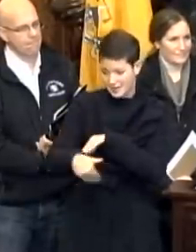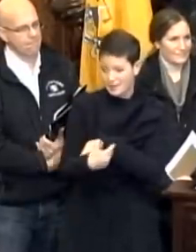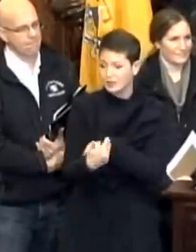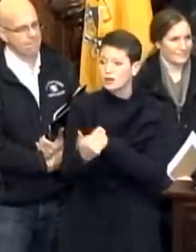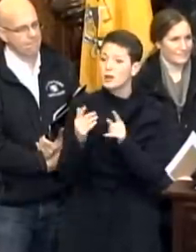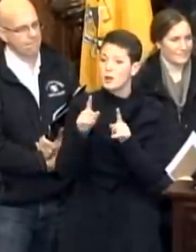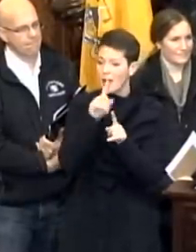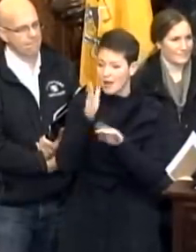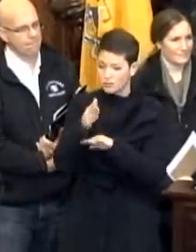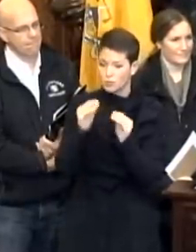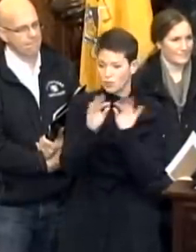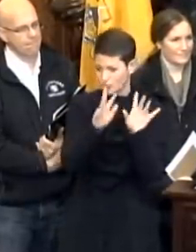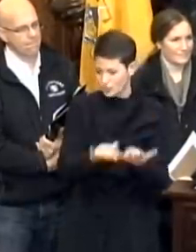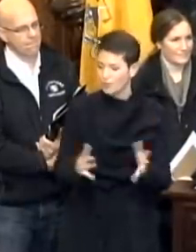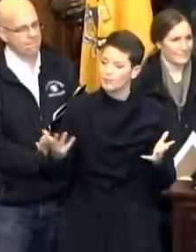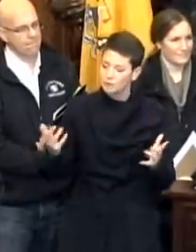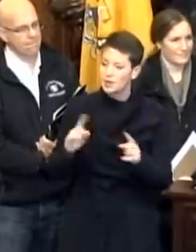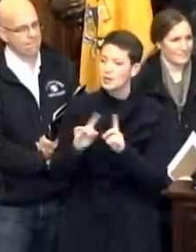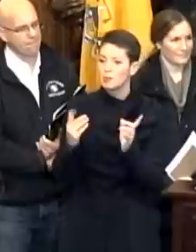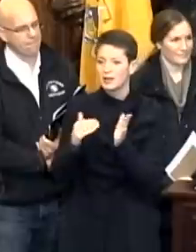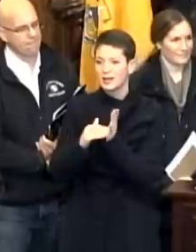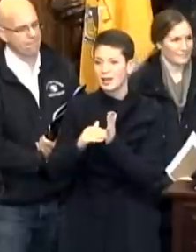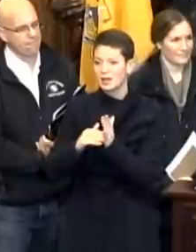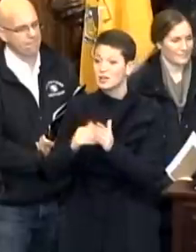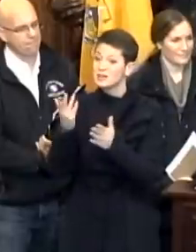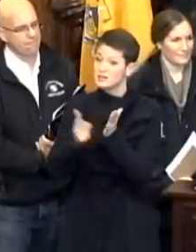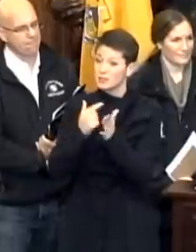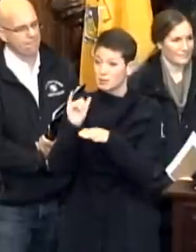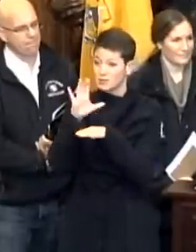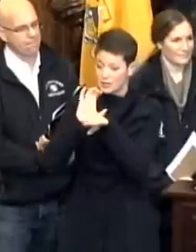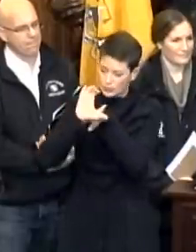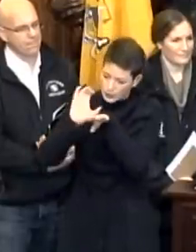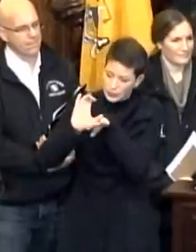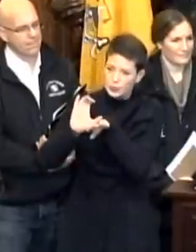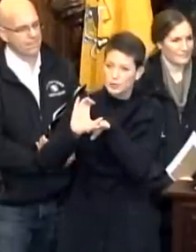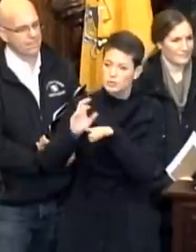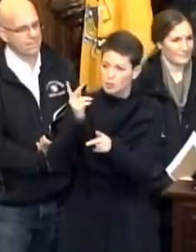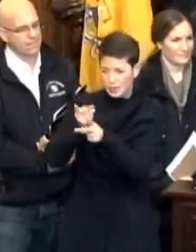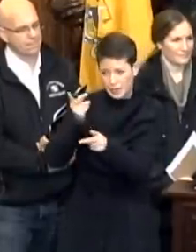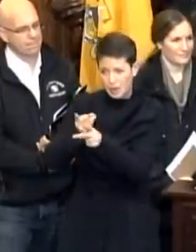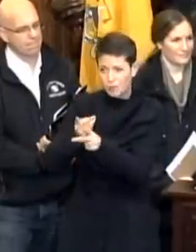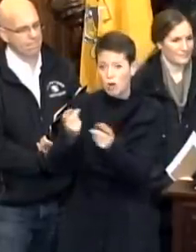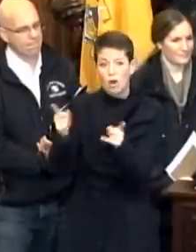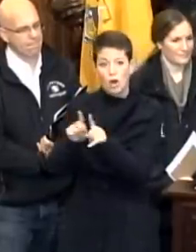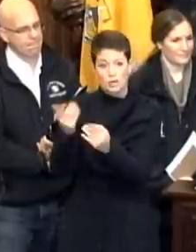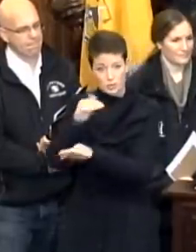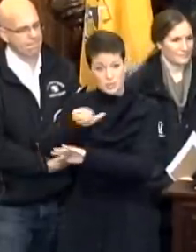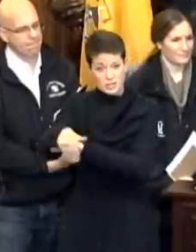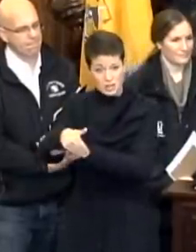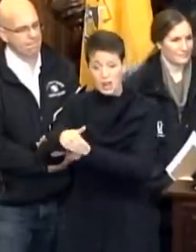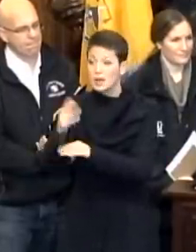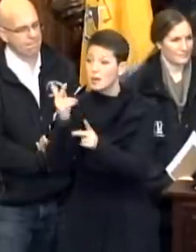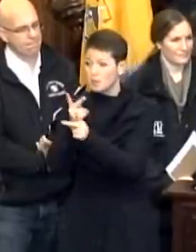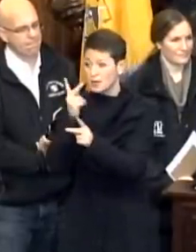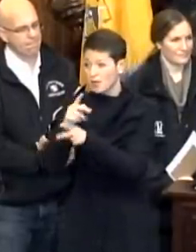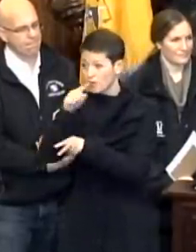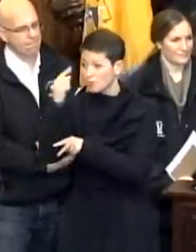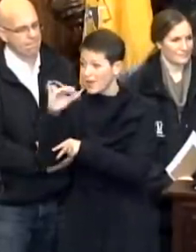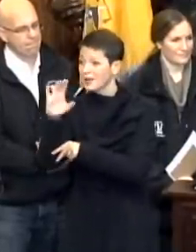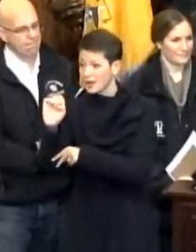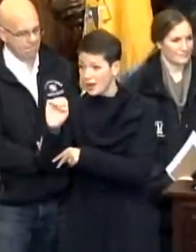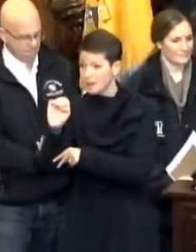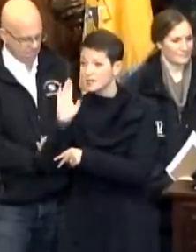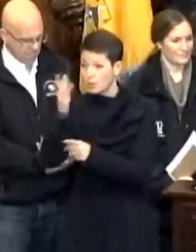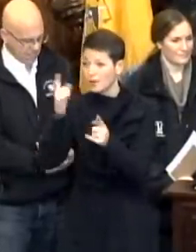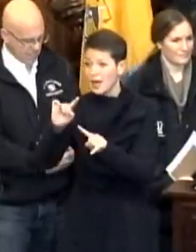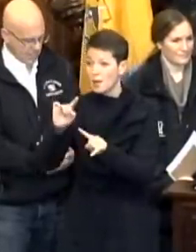snowfall. Be aware, however, of hard pack on some streets, and be aware tonight of black ice, which is likely to occur